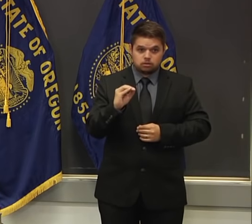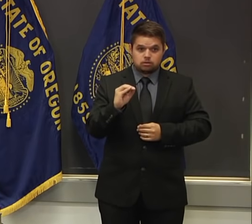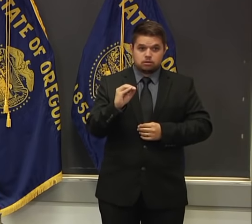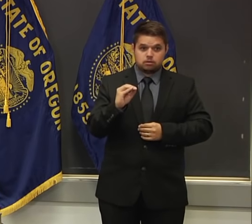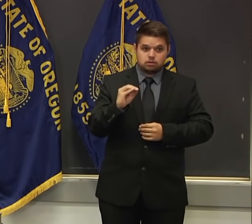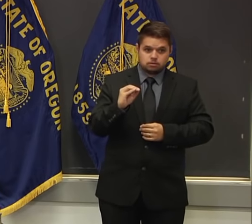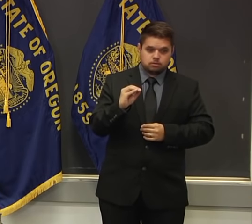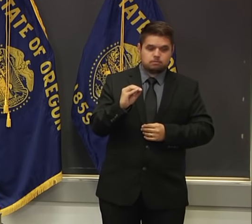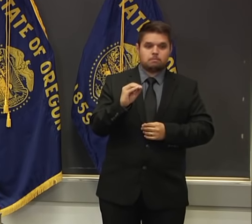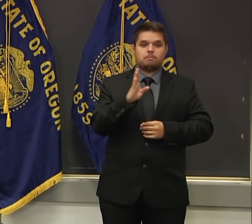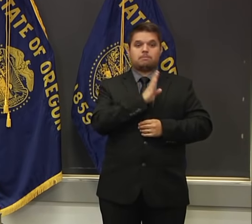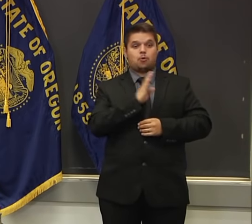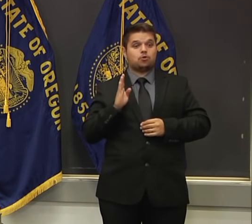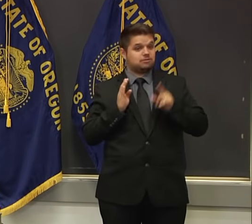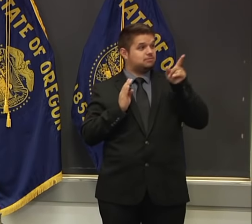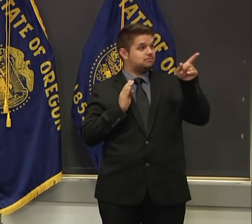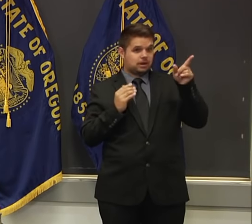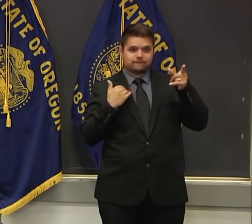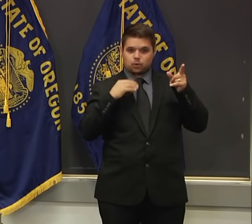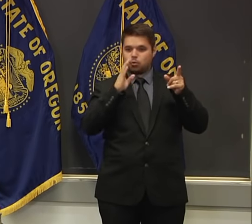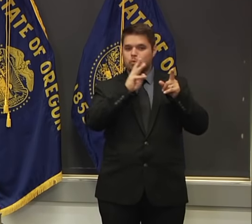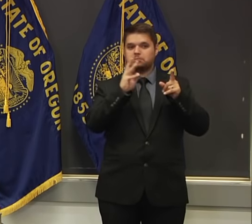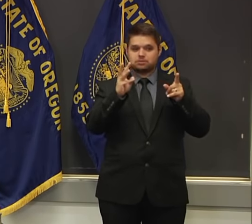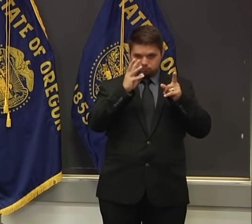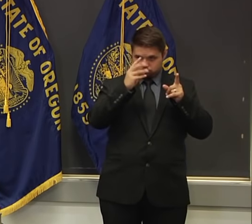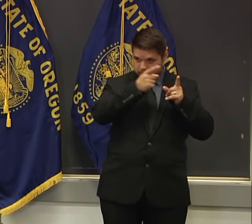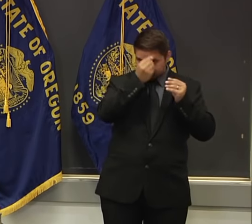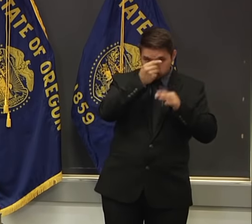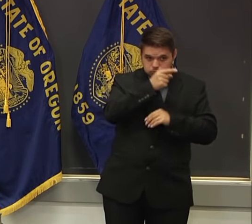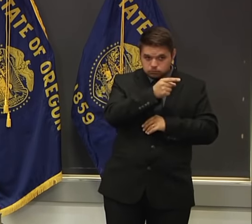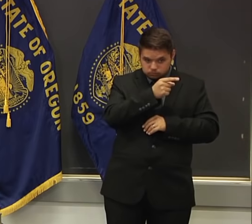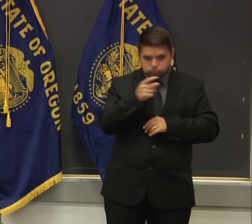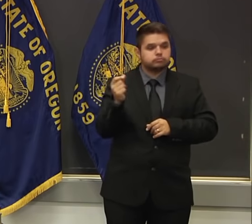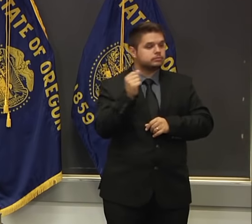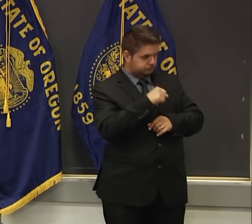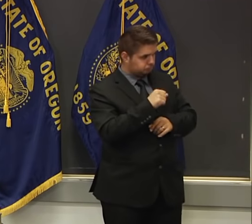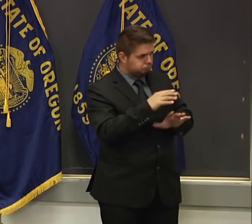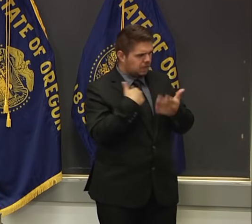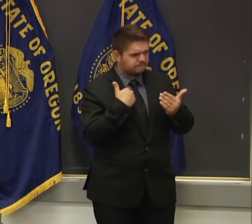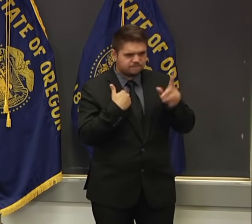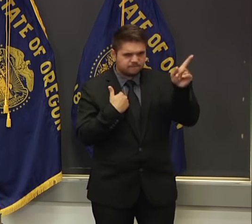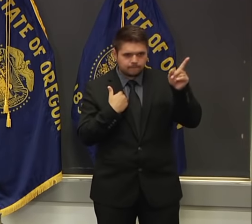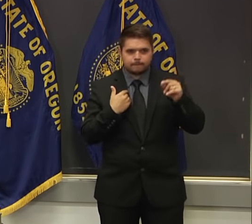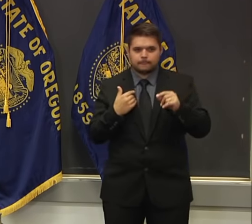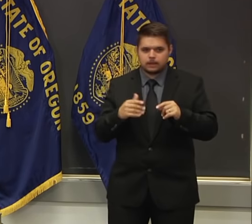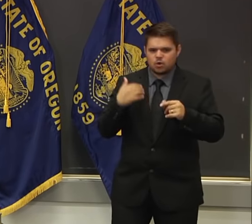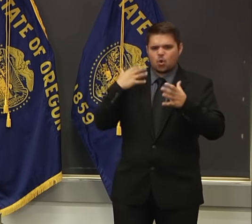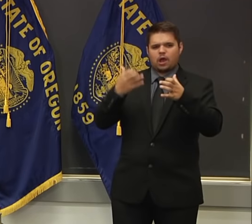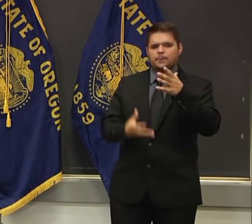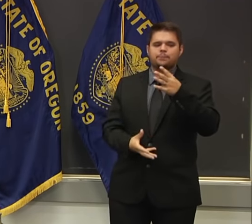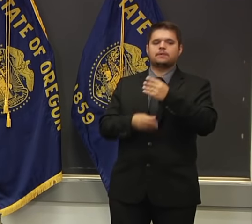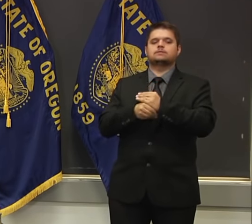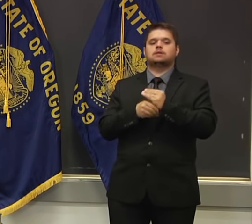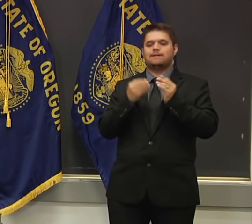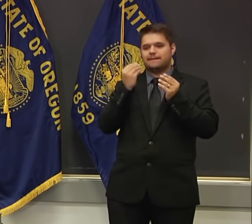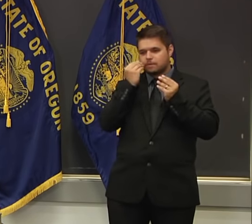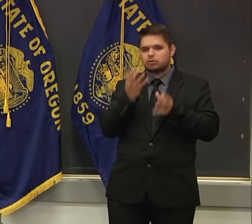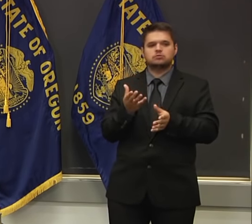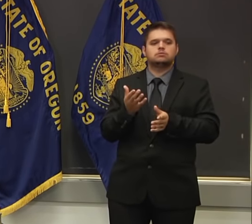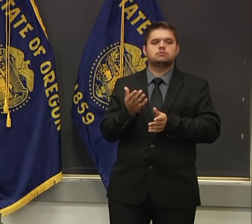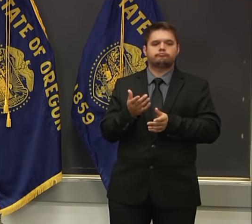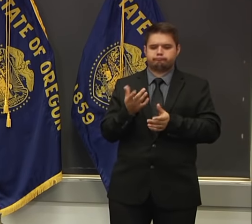information? Okay, so folks who... Yes, they've added it to their information about some of the grant